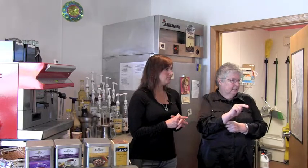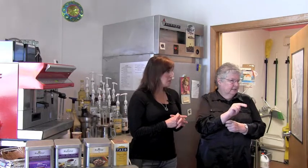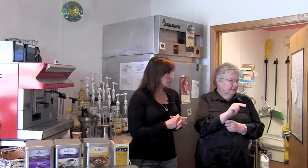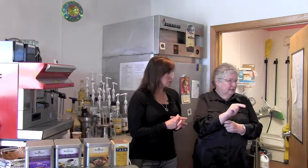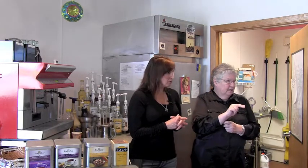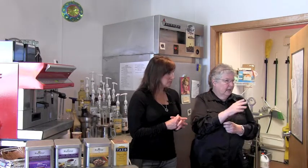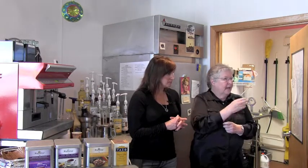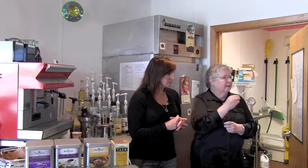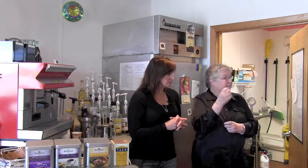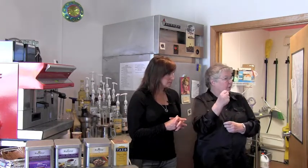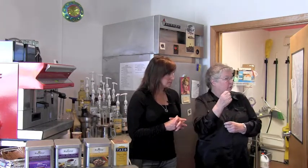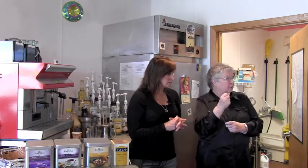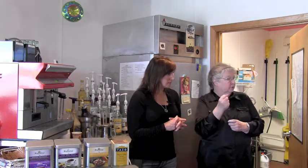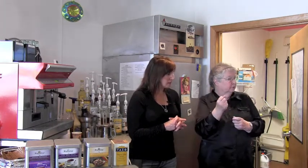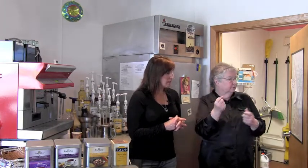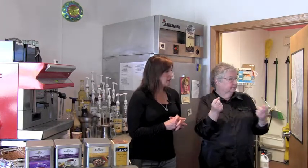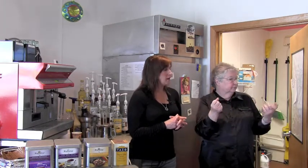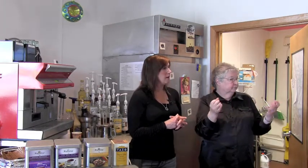and milk.